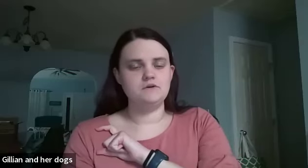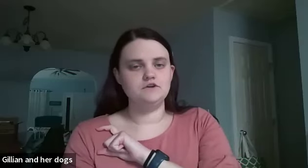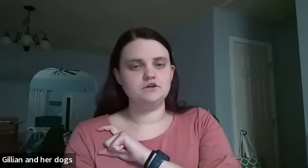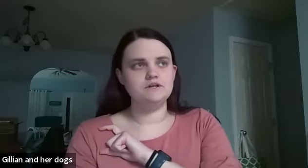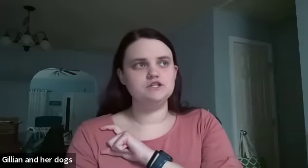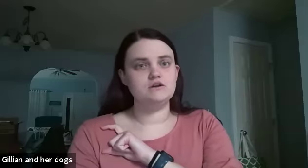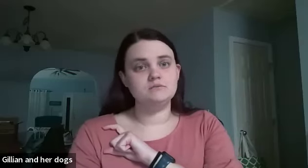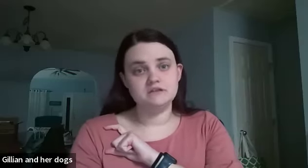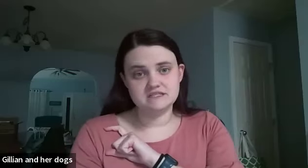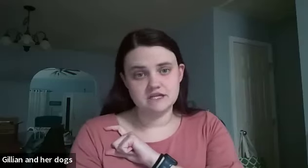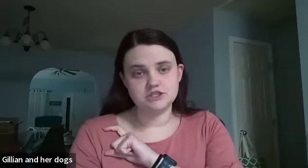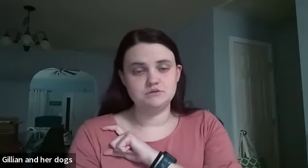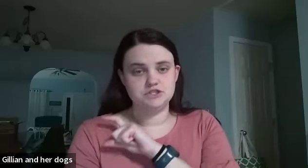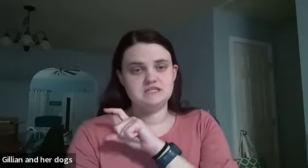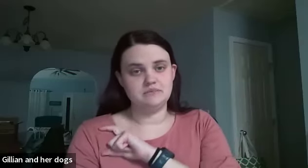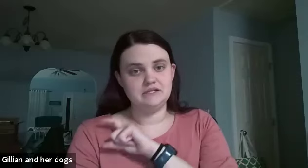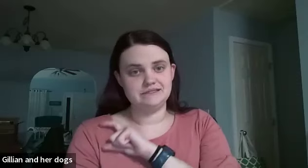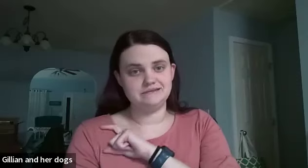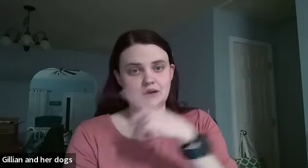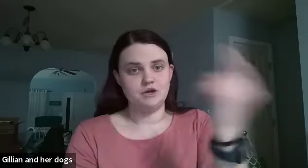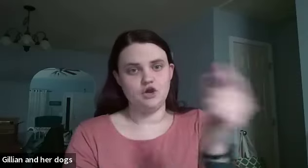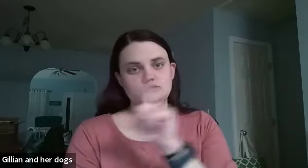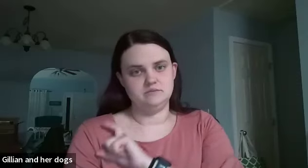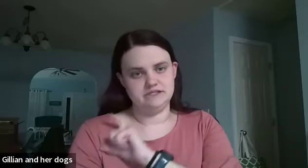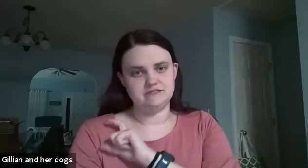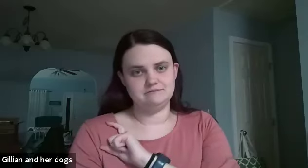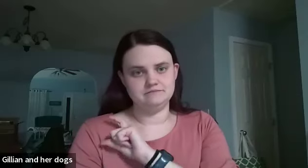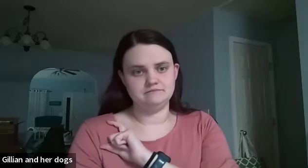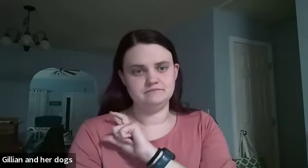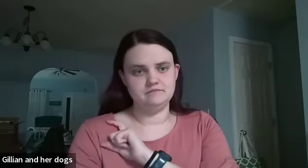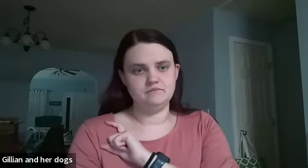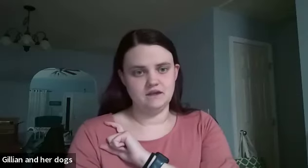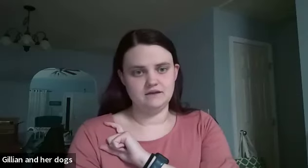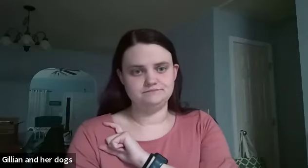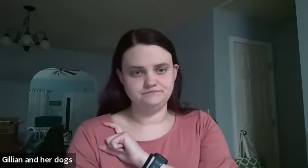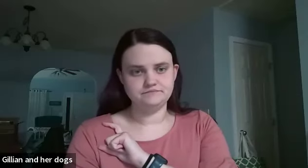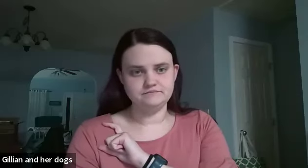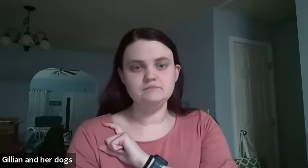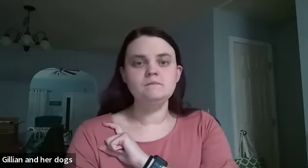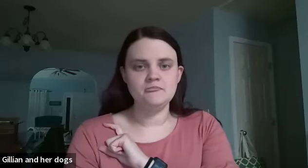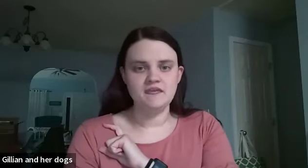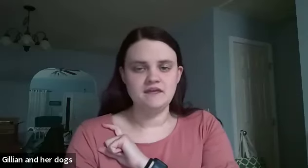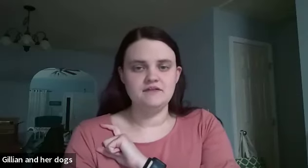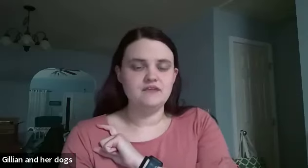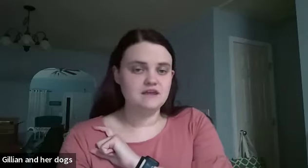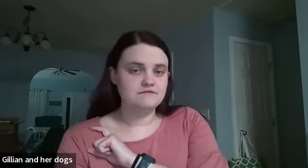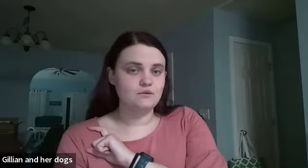If you're going to go to the police station, you would just say police. I'm going to go to the police. Okay. Then